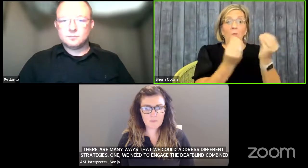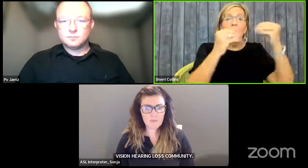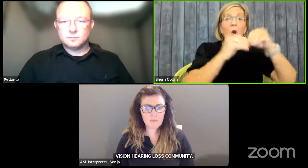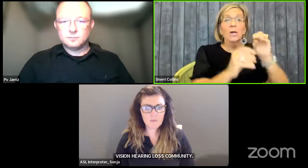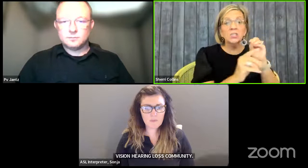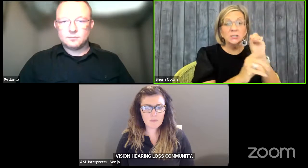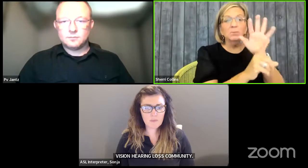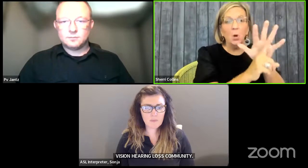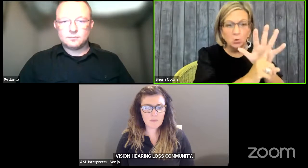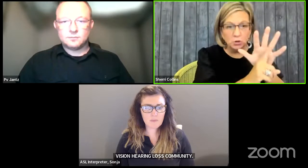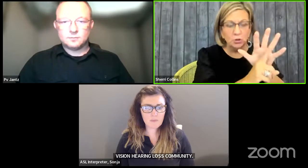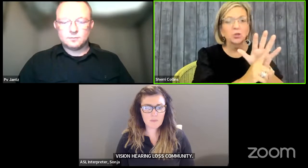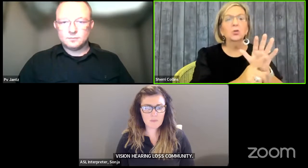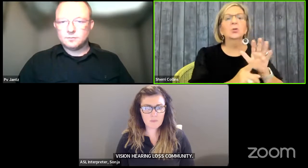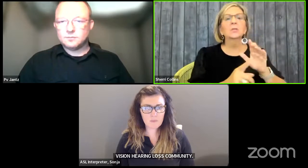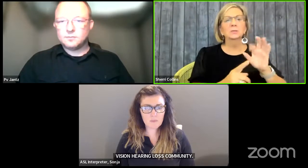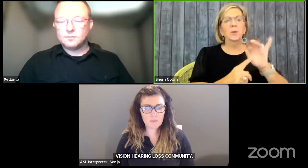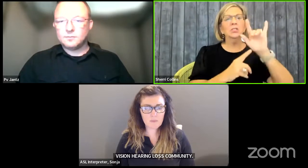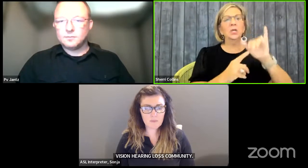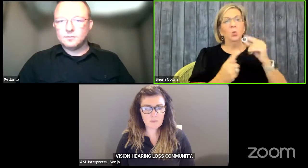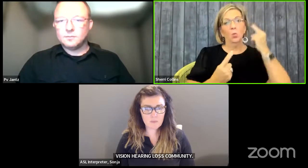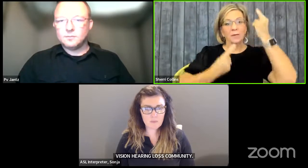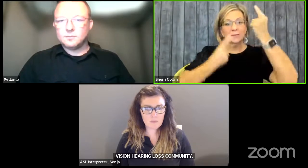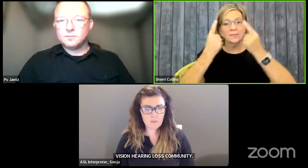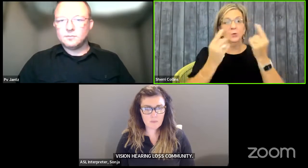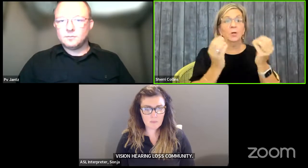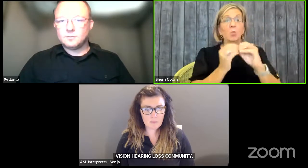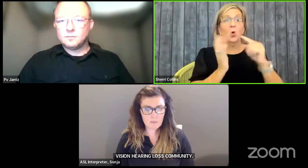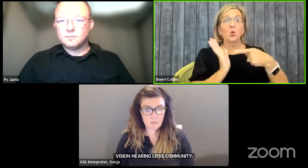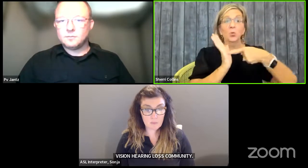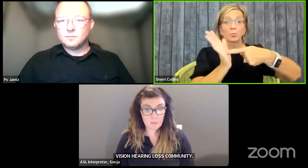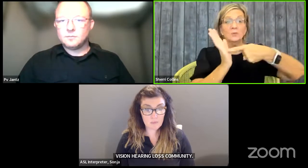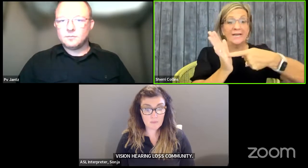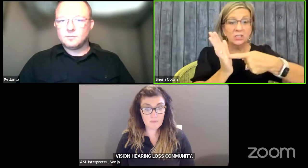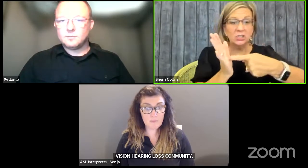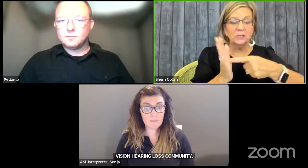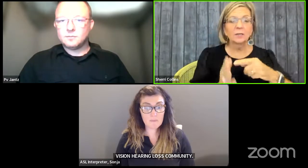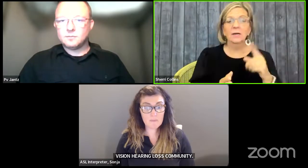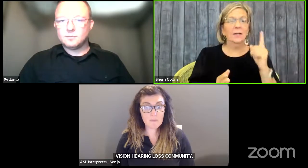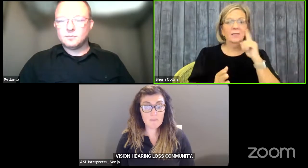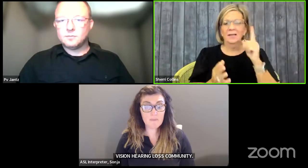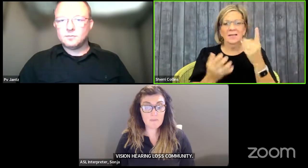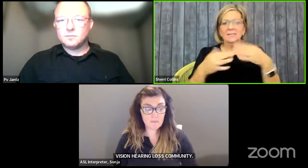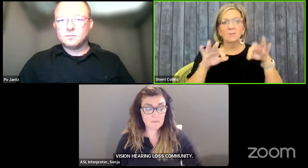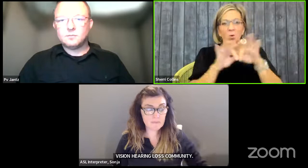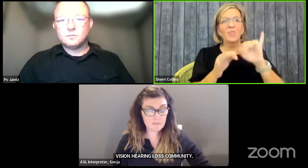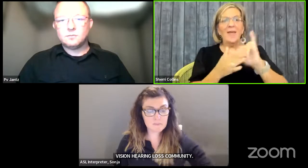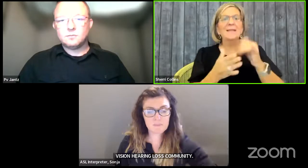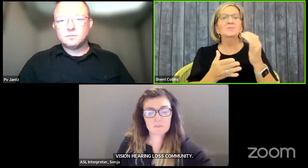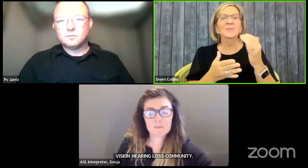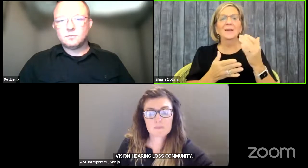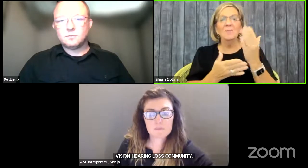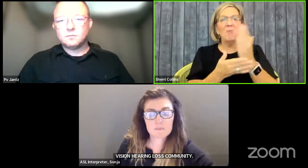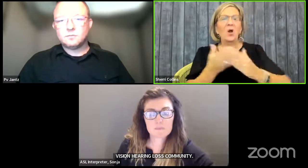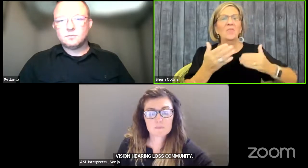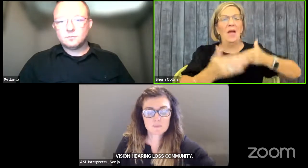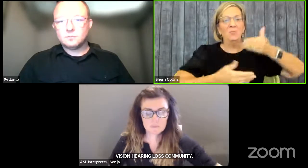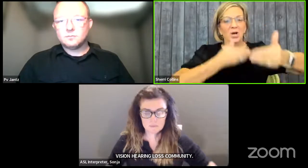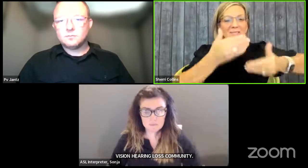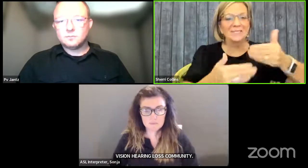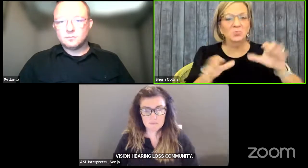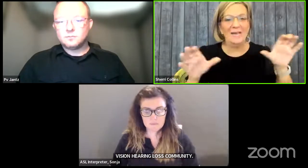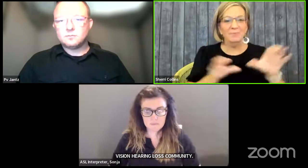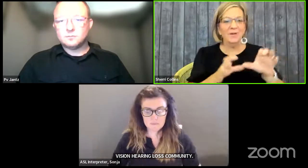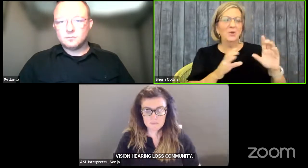get more exposure, especially when we're considering more replication. And I think that's important. That part of